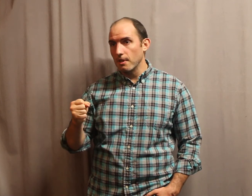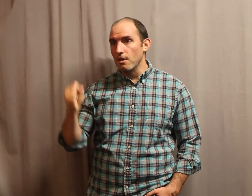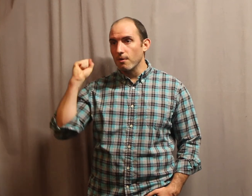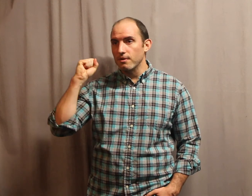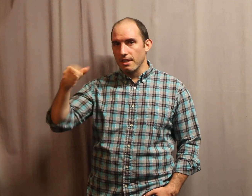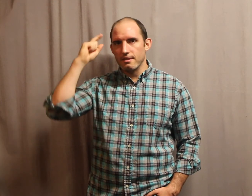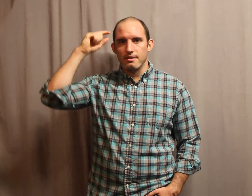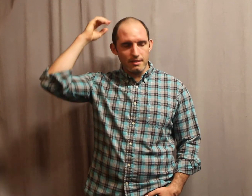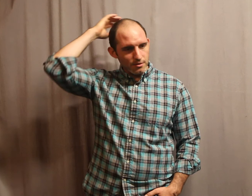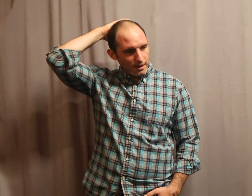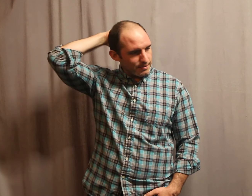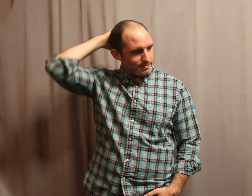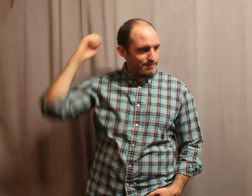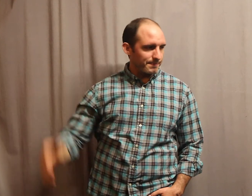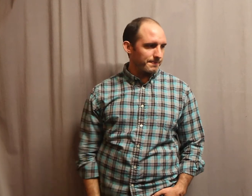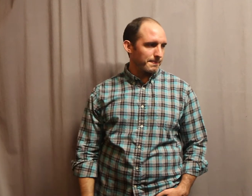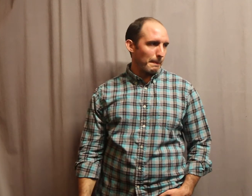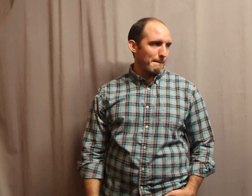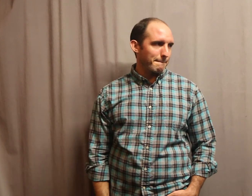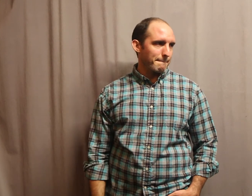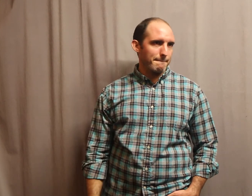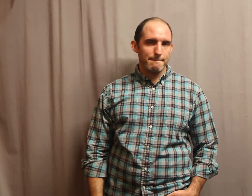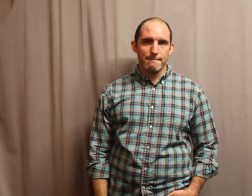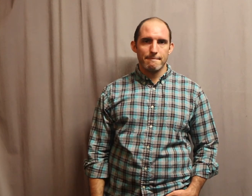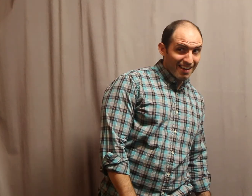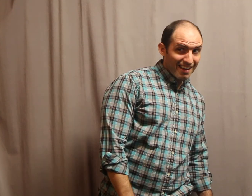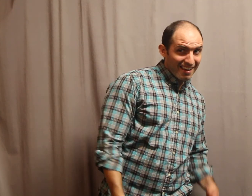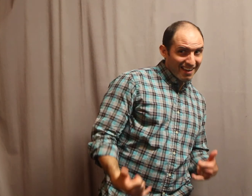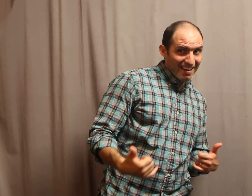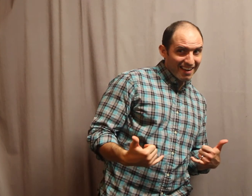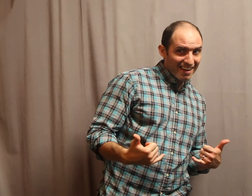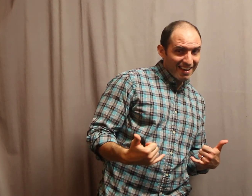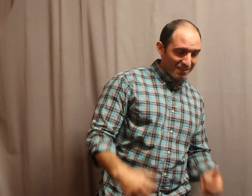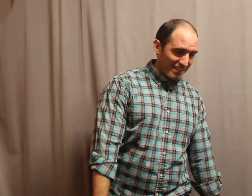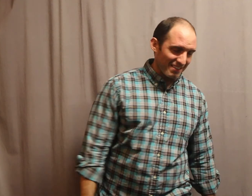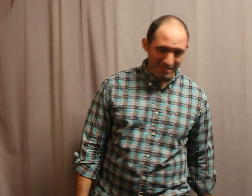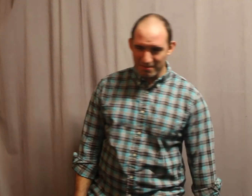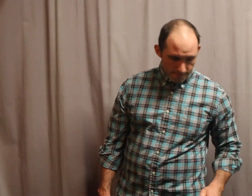No. Yes. That sounds good. Okay. Let's go.